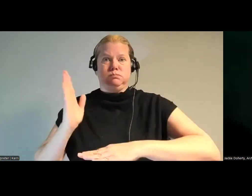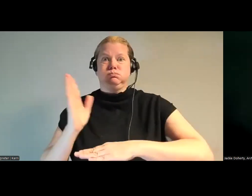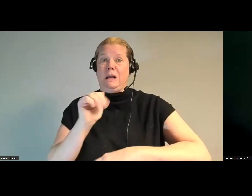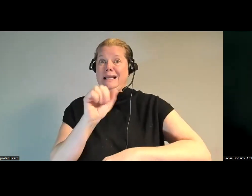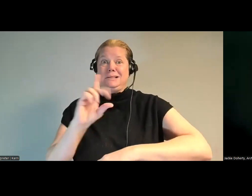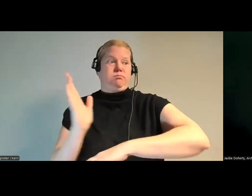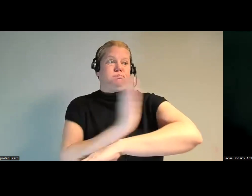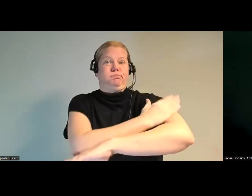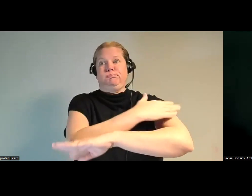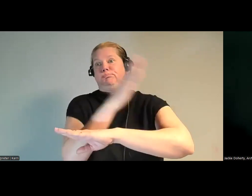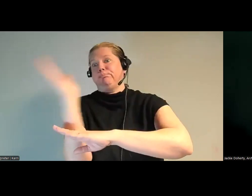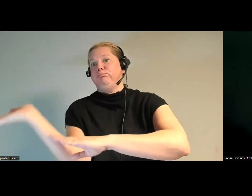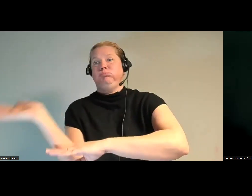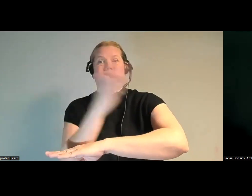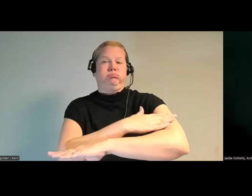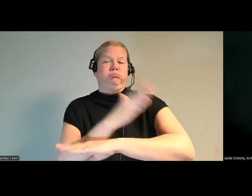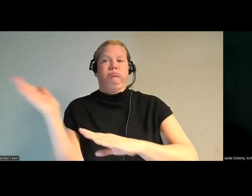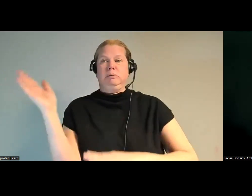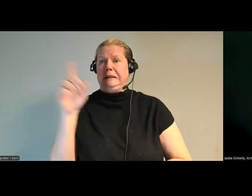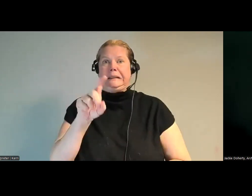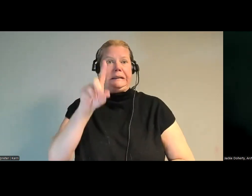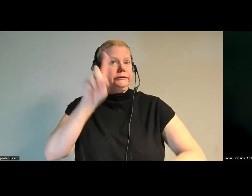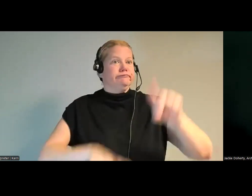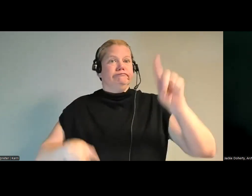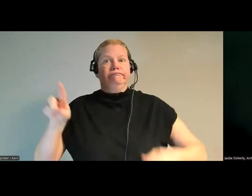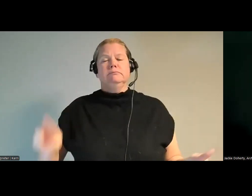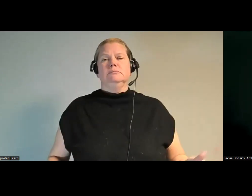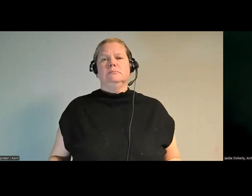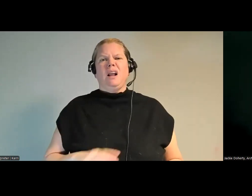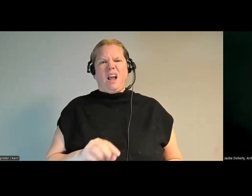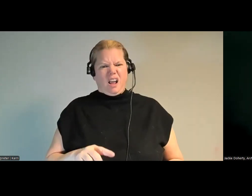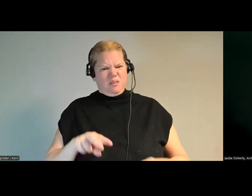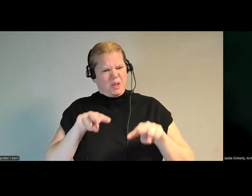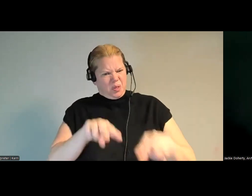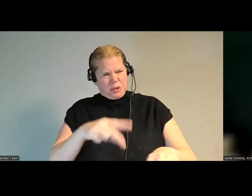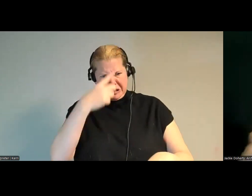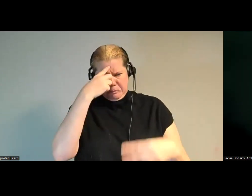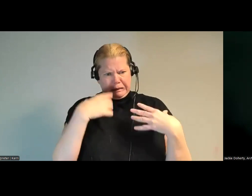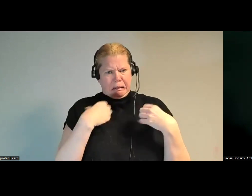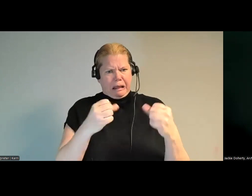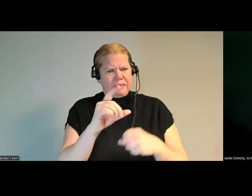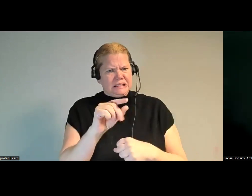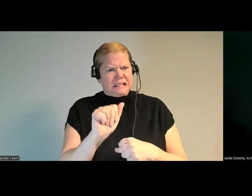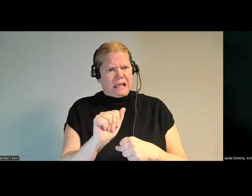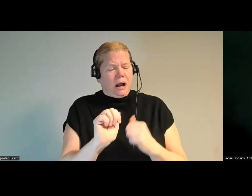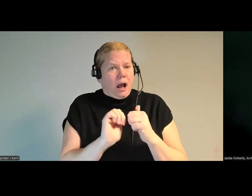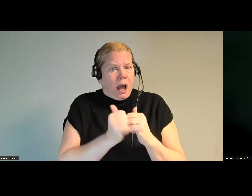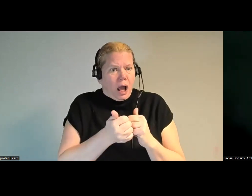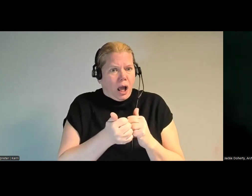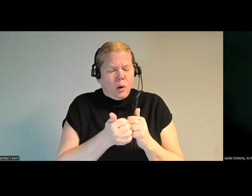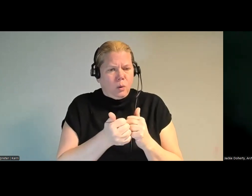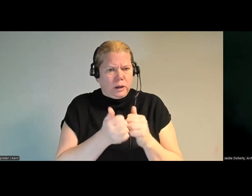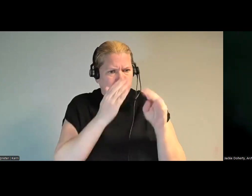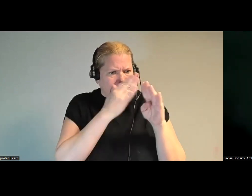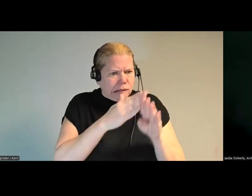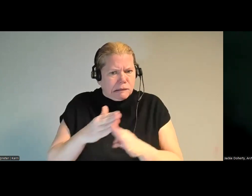those groups. And also when we looked at the mental health data, can we break that down further? Because